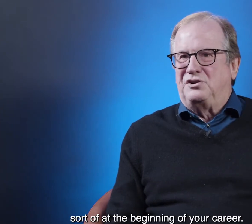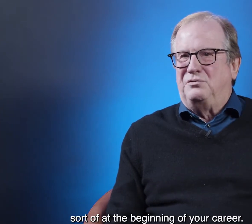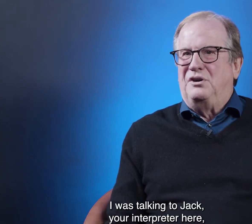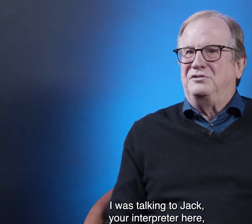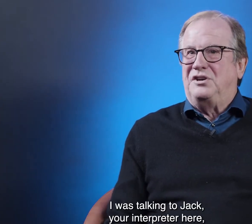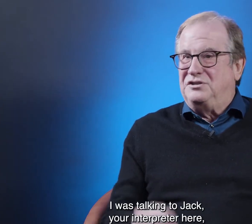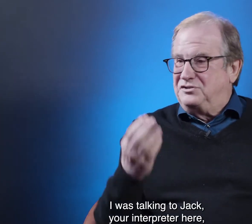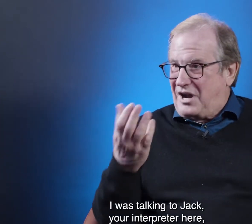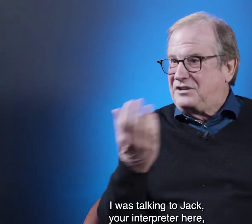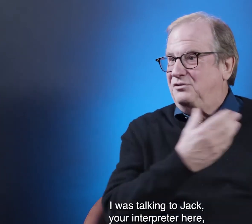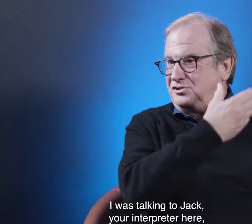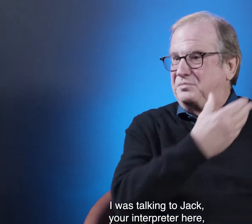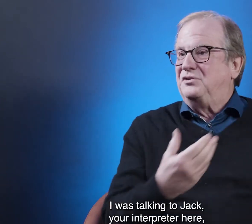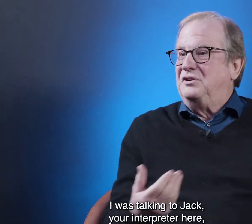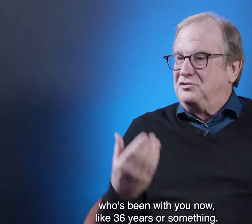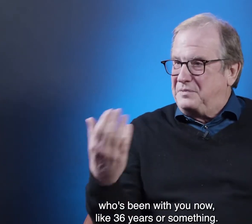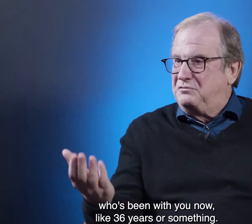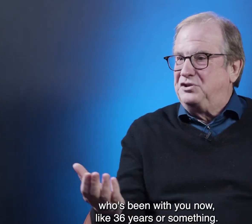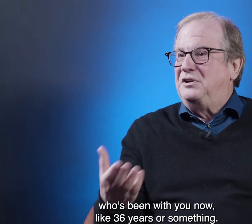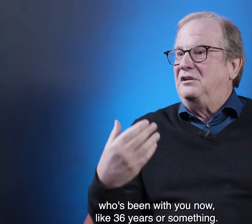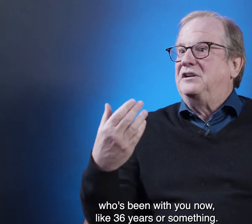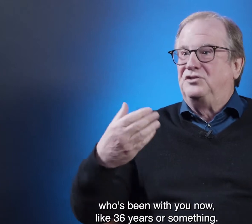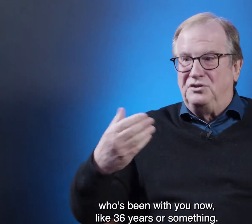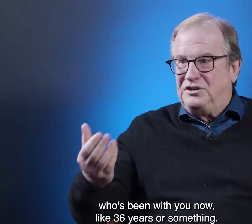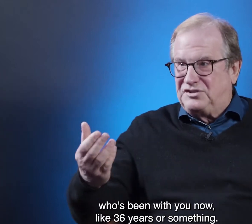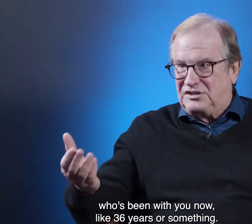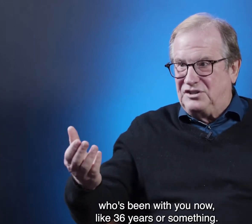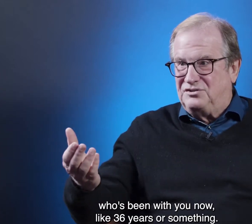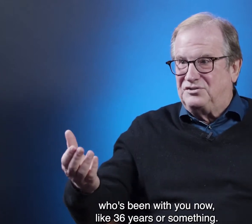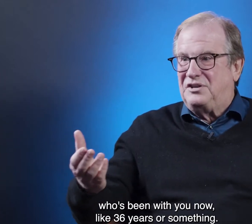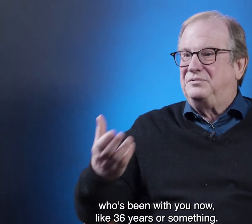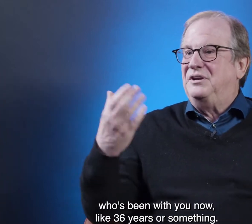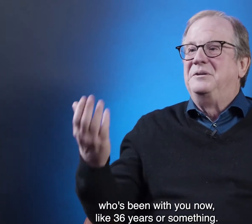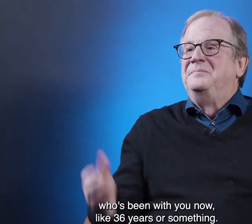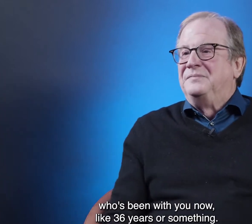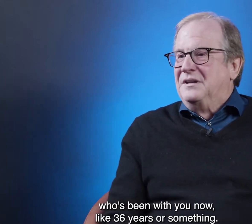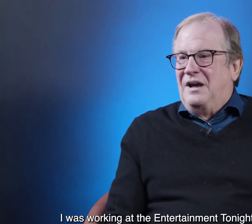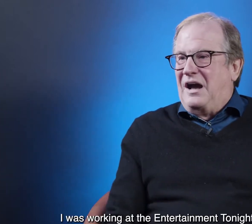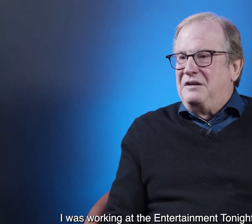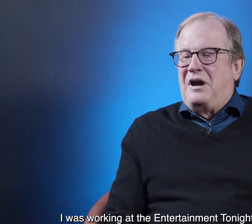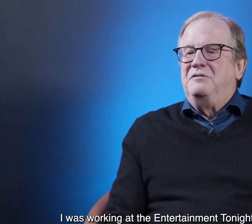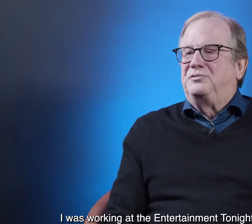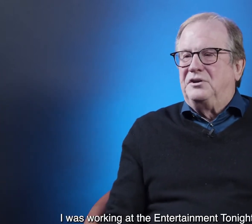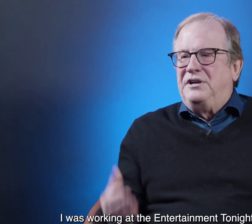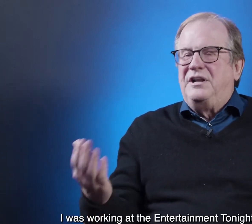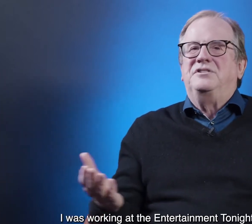career. I was talking to Jack, your interpreter here, who's been with you now like 36 years or something. I was working at